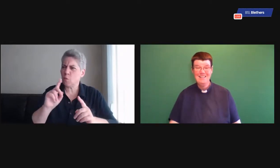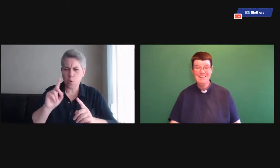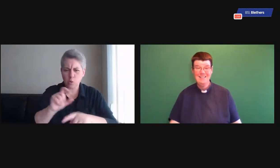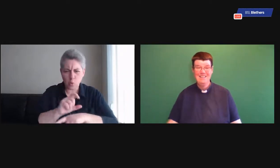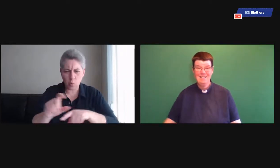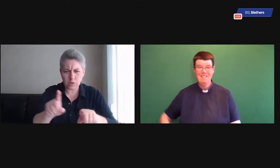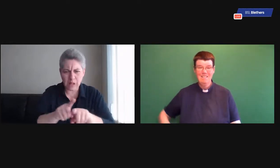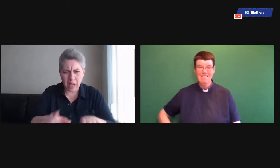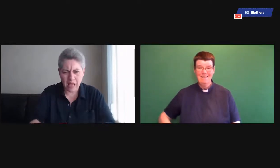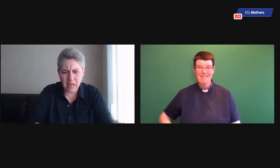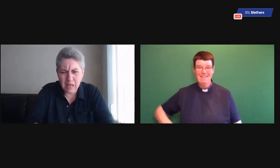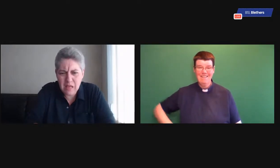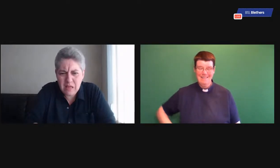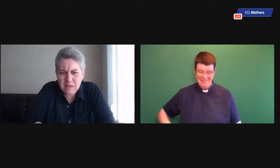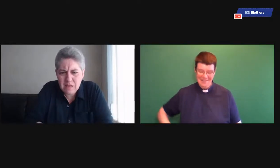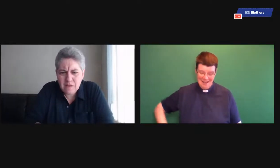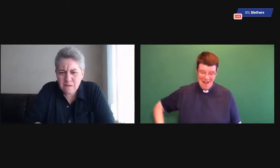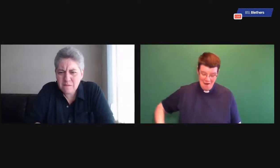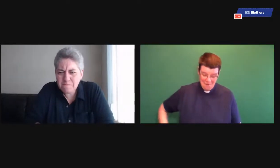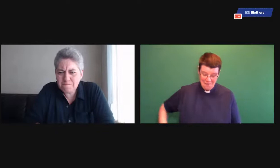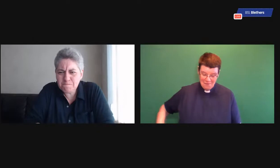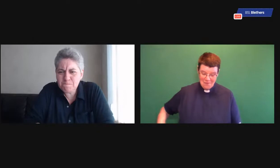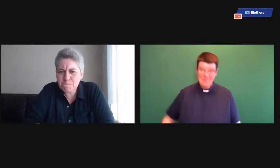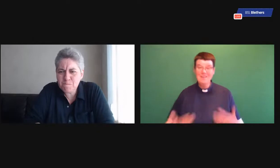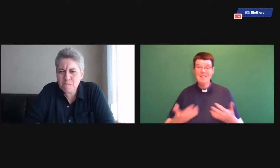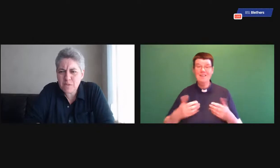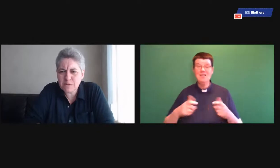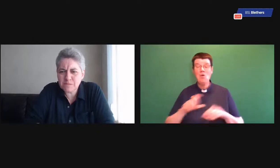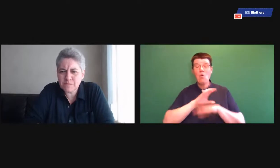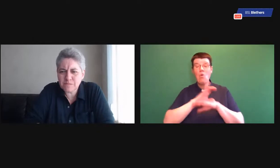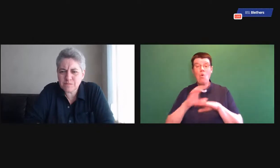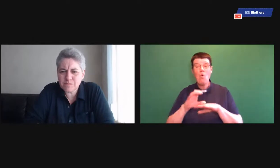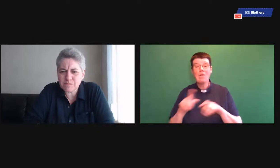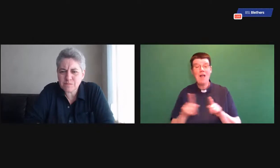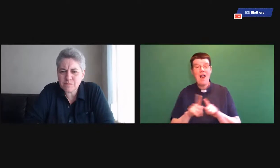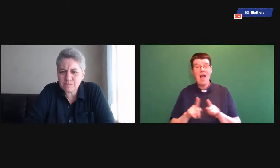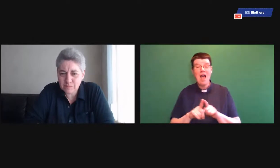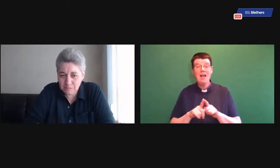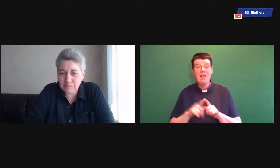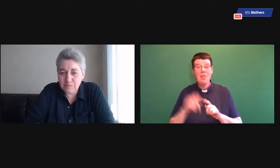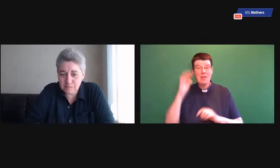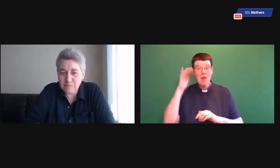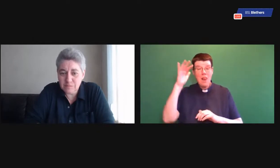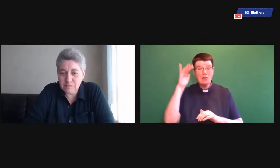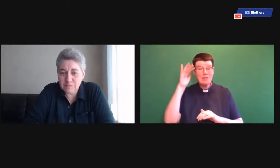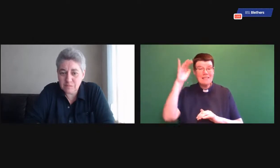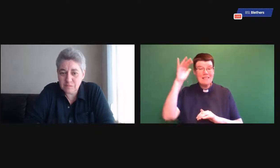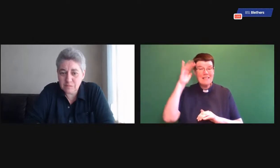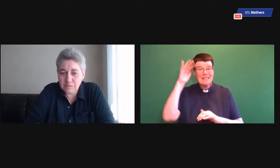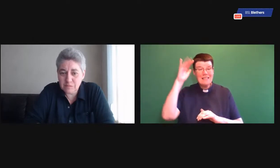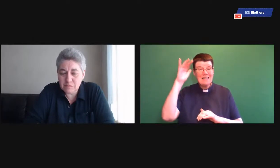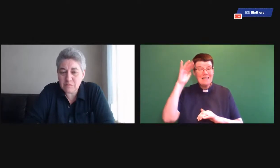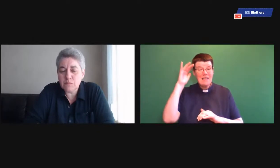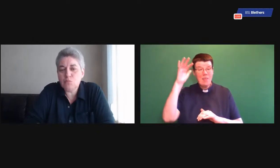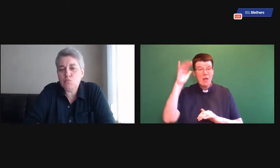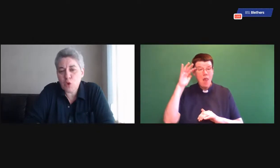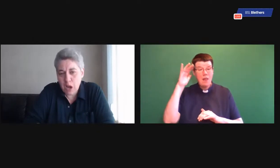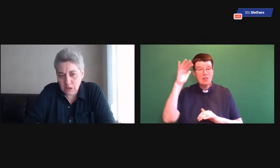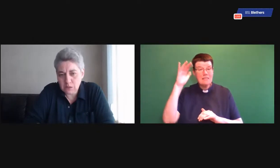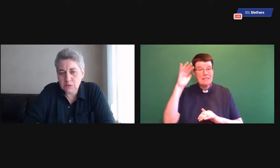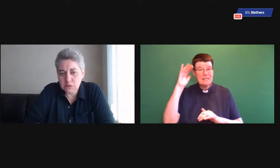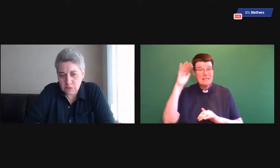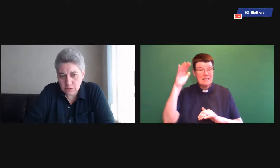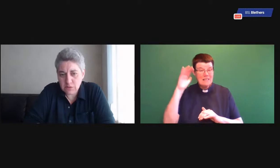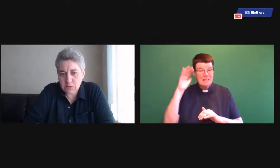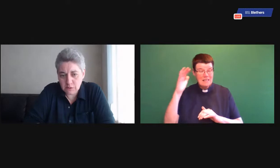about that, Mary, so our audience can understand what happens? Well, the course is